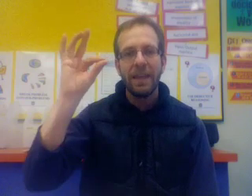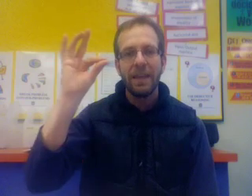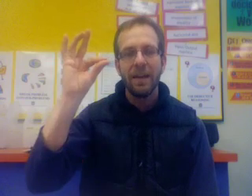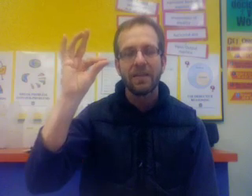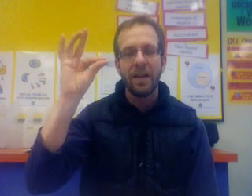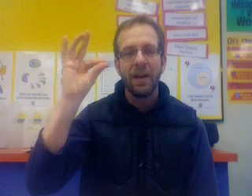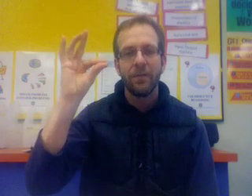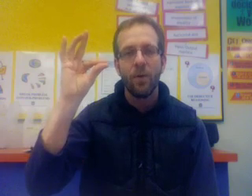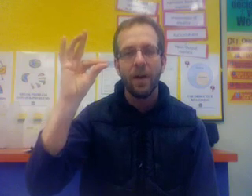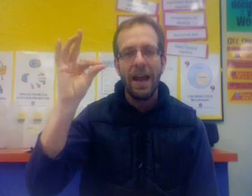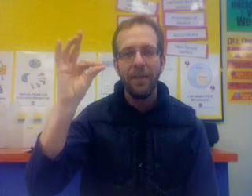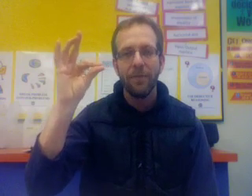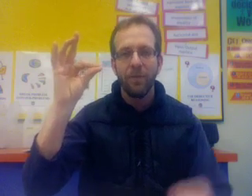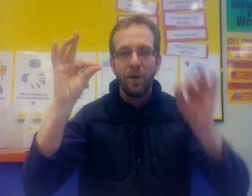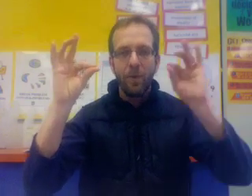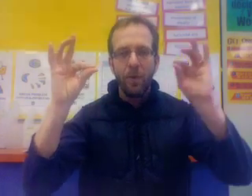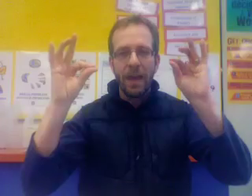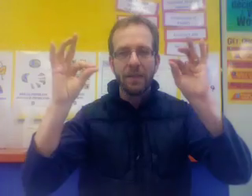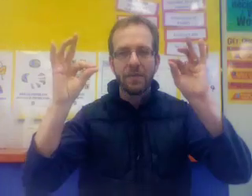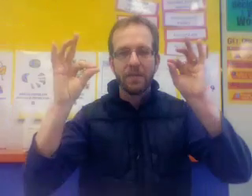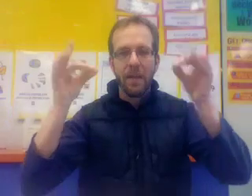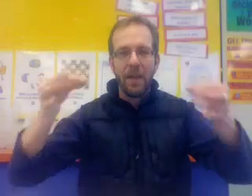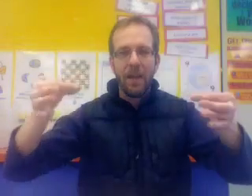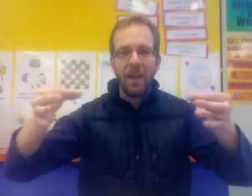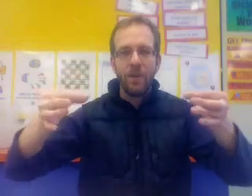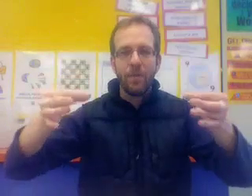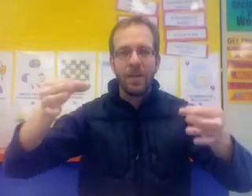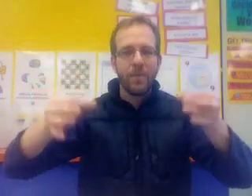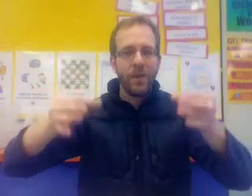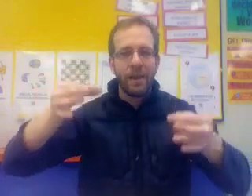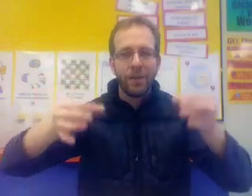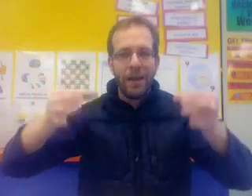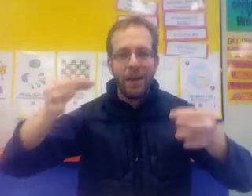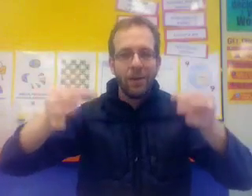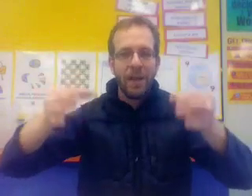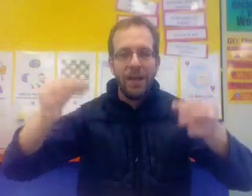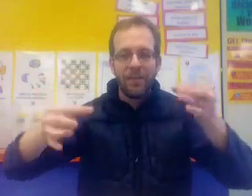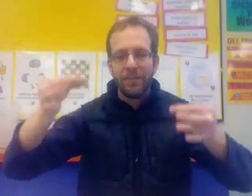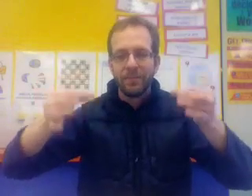the sign for F with both hands, and you pretend you're milking a little cow. If.